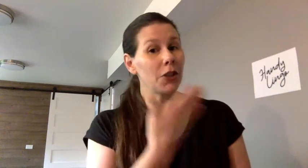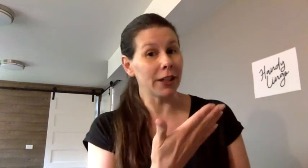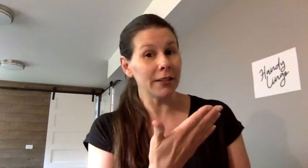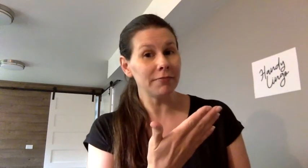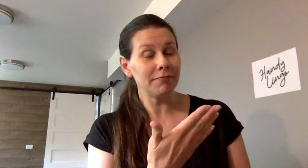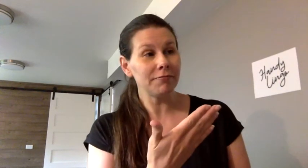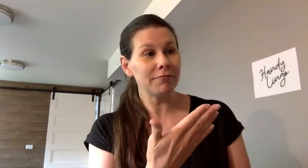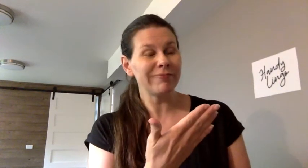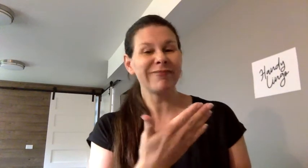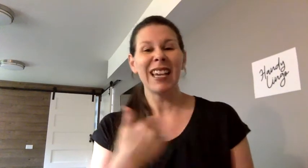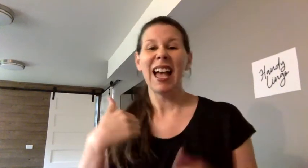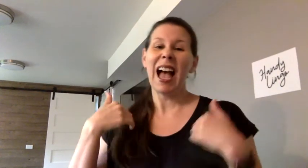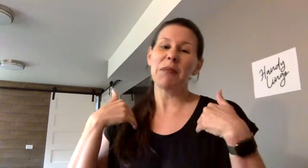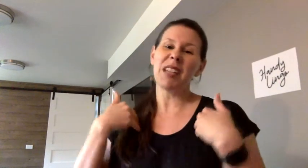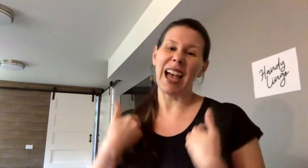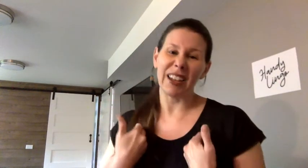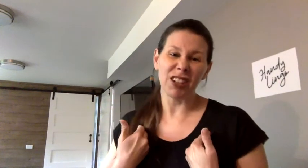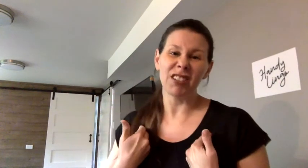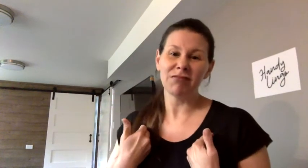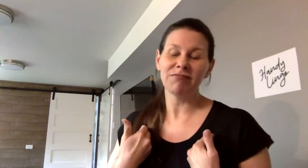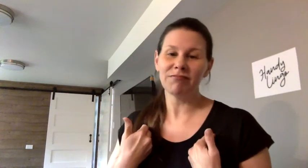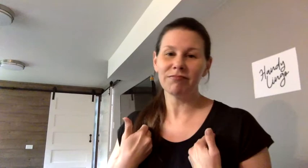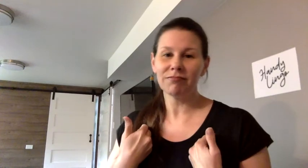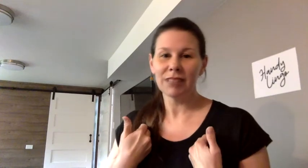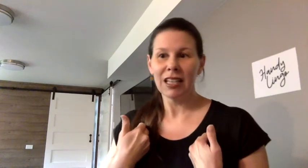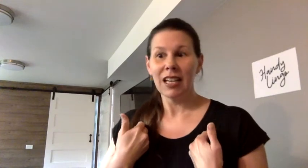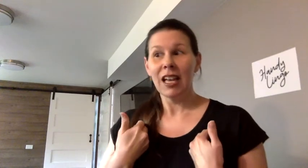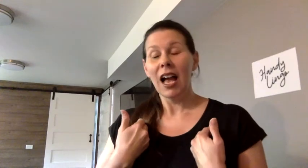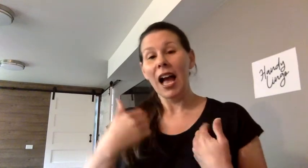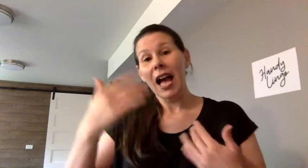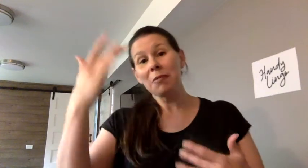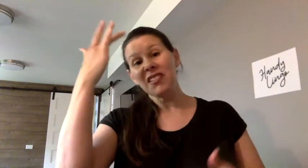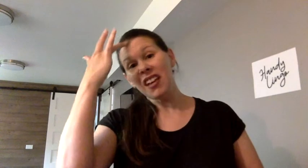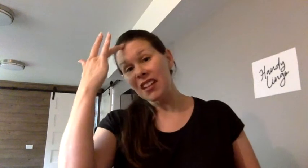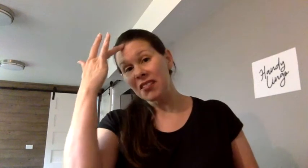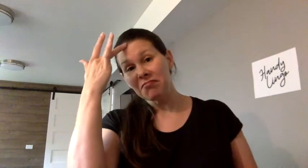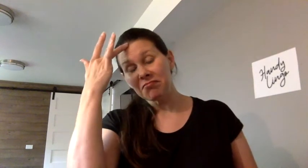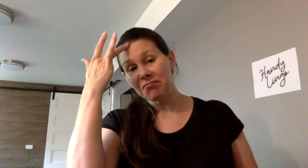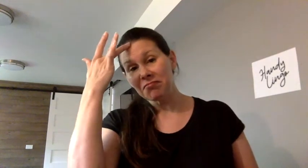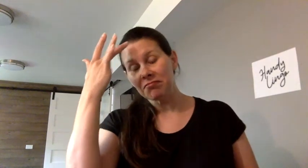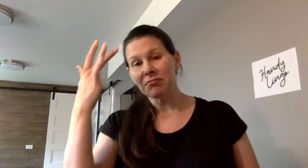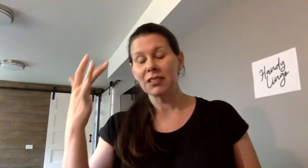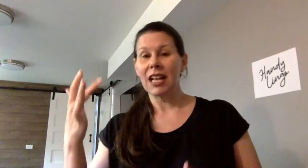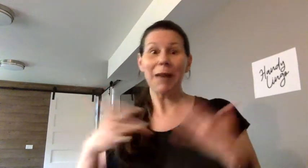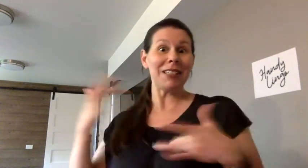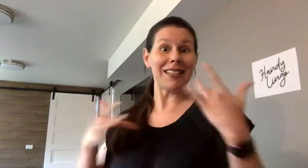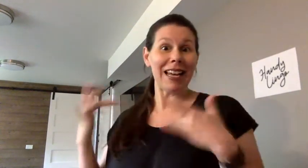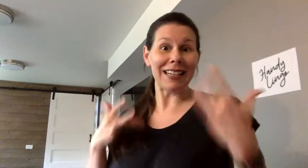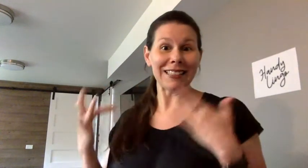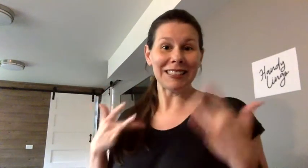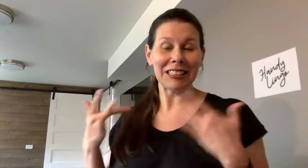good. I'm tired. I'm sick. I'm excited.